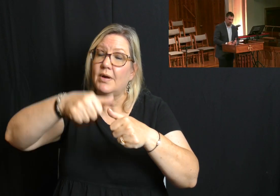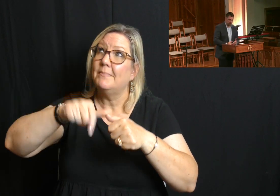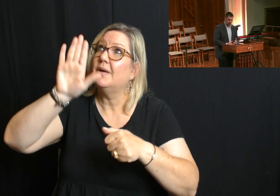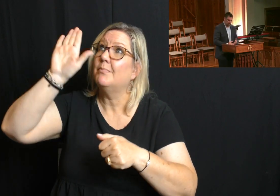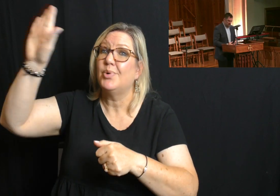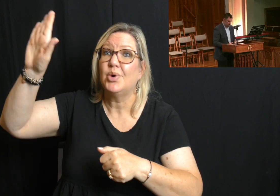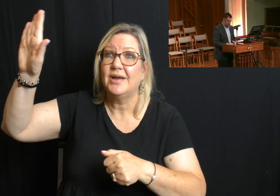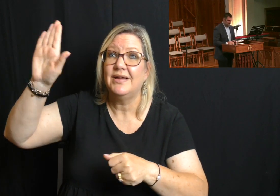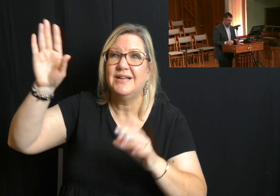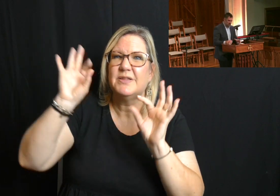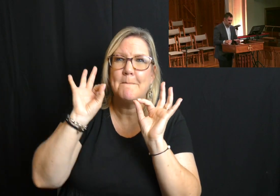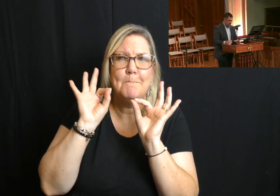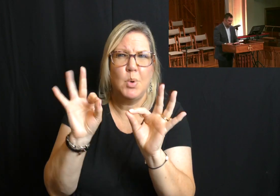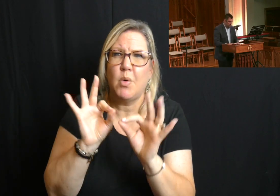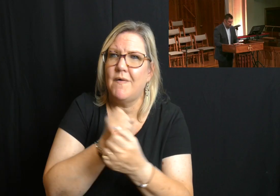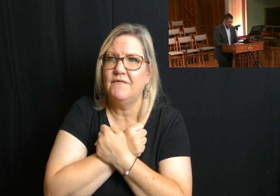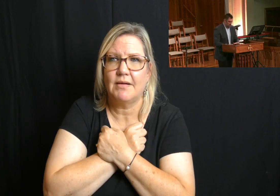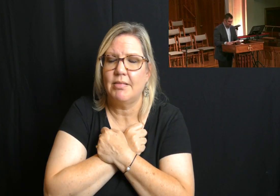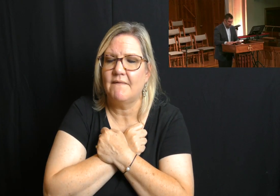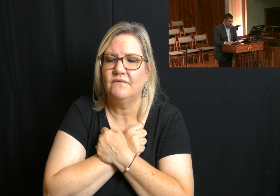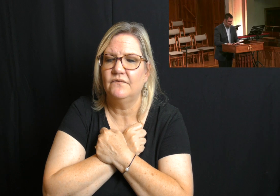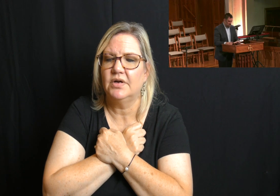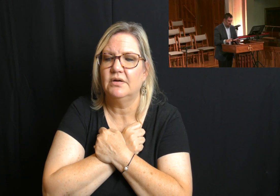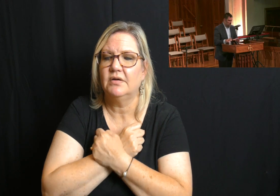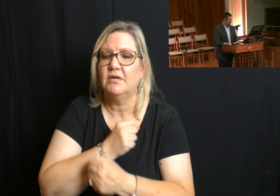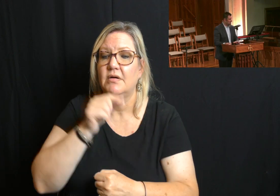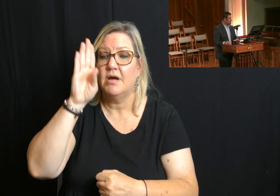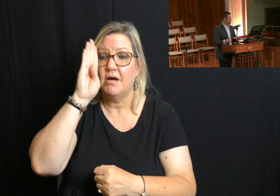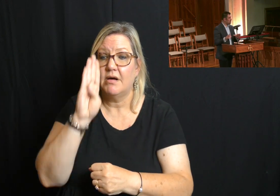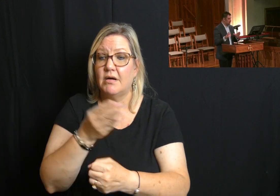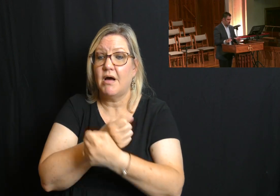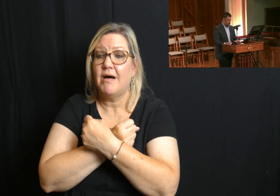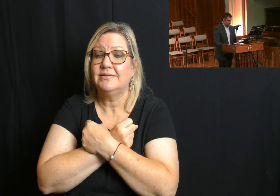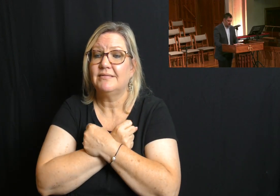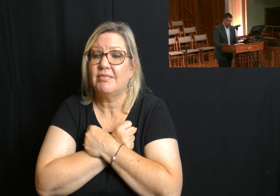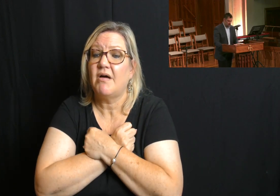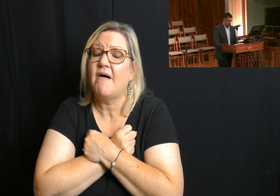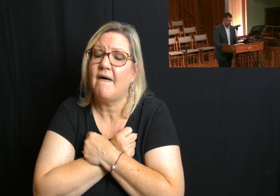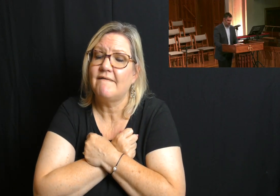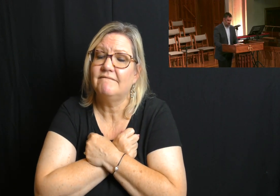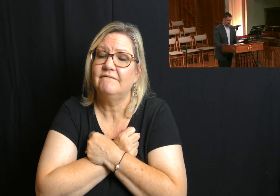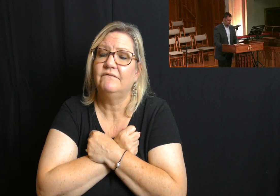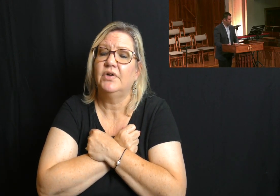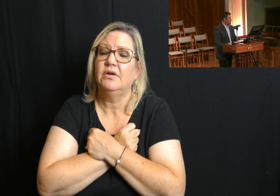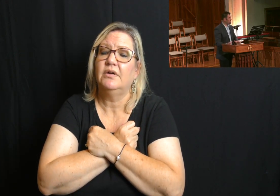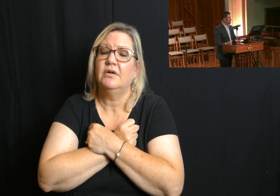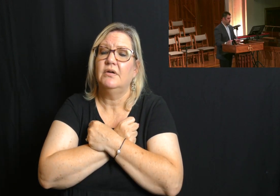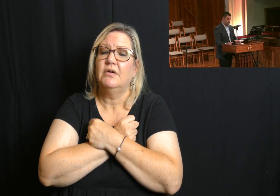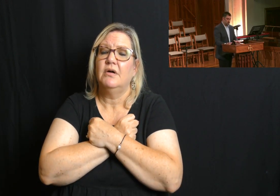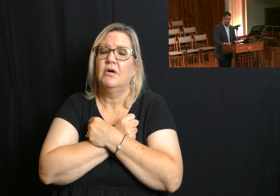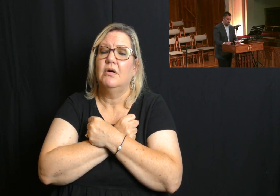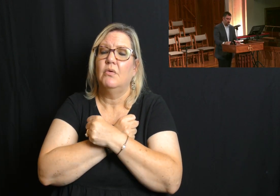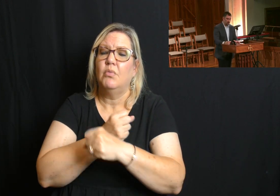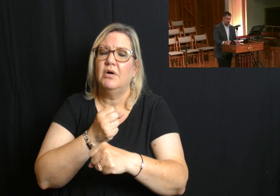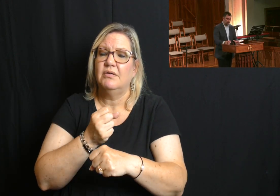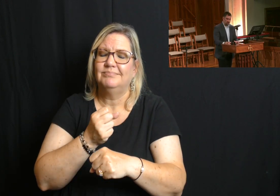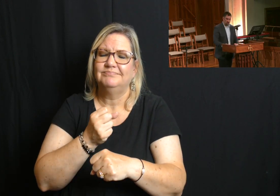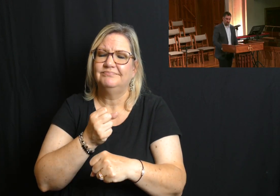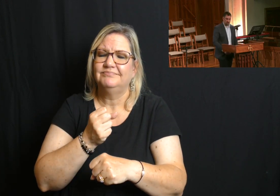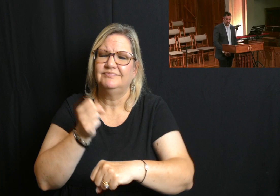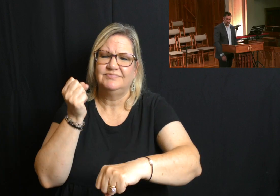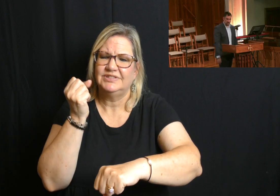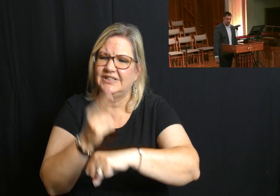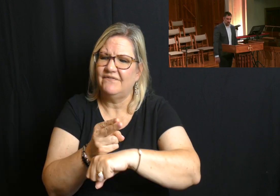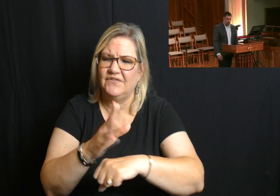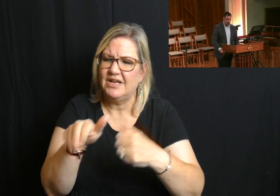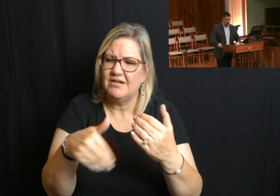Remember His perfect love, because God's love will cast away your fears. We read that in 1 John chapter 4,